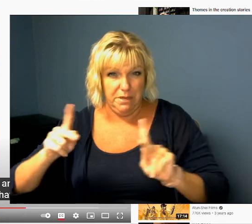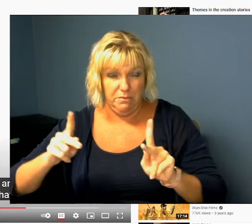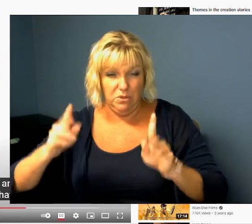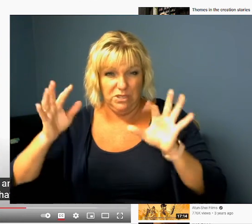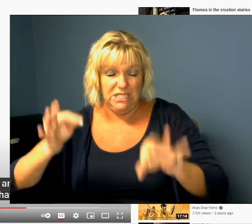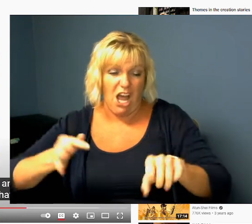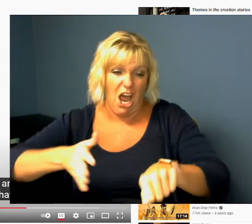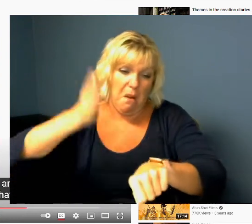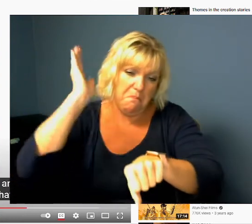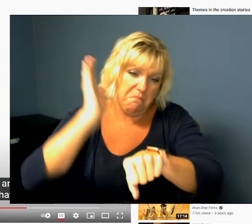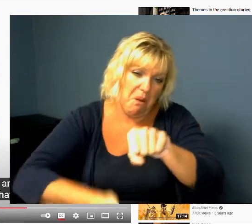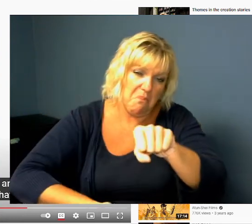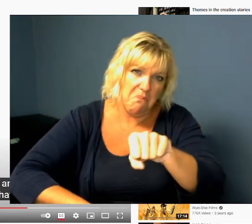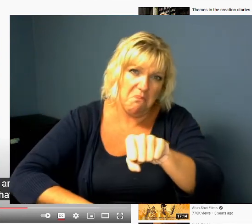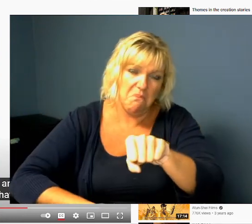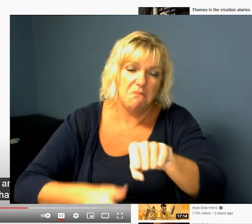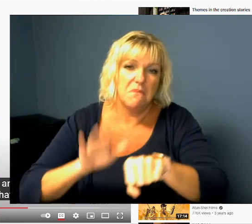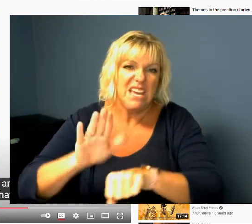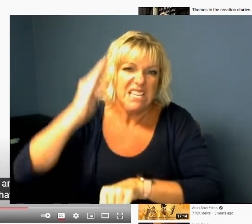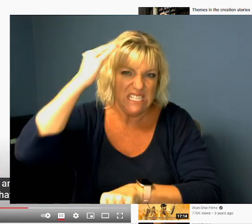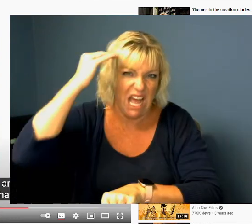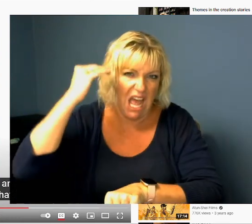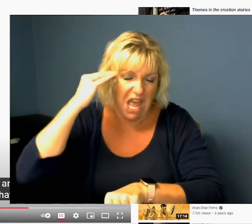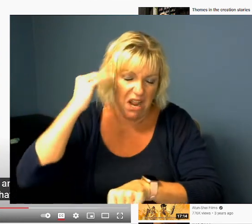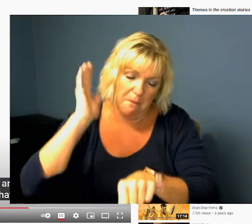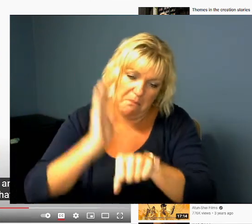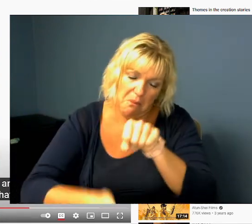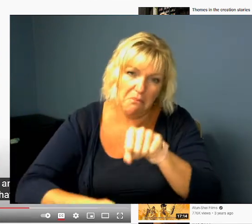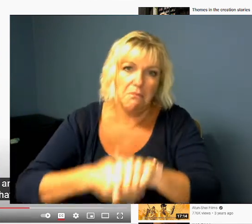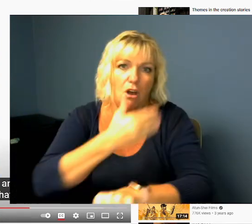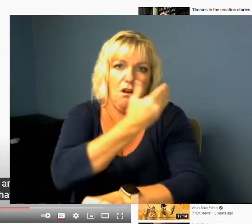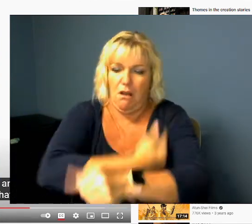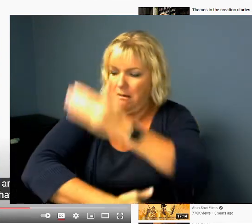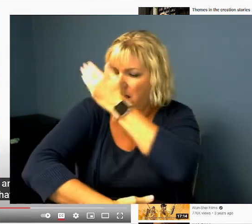decapitate him, they cut off his arms and legs, and they put his